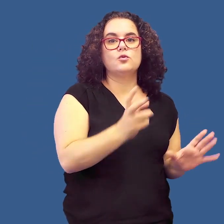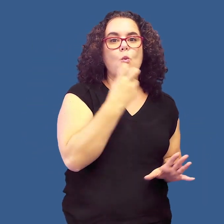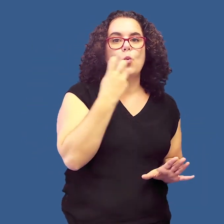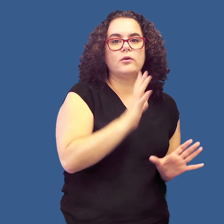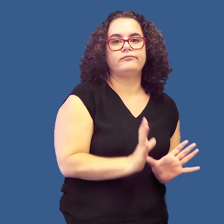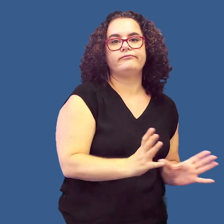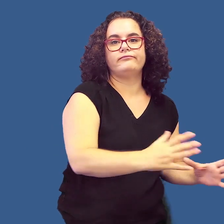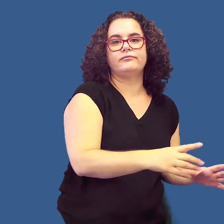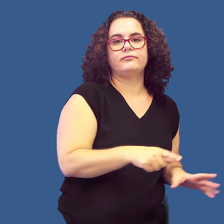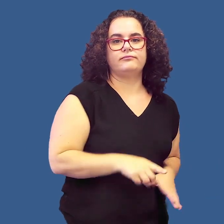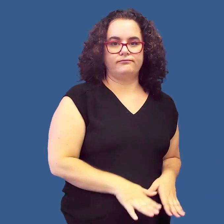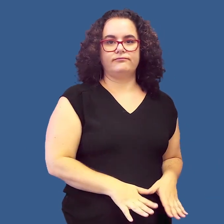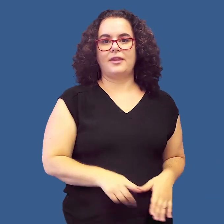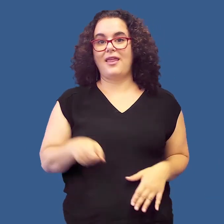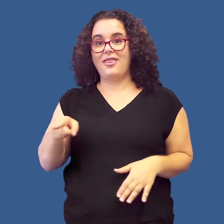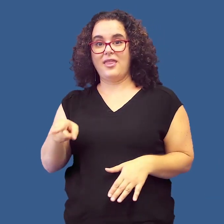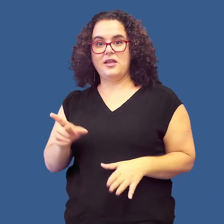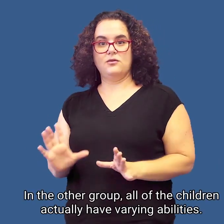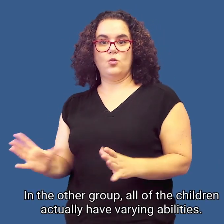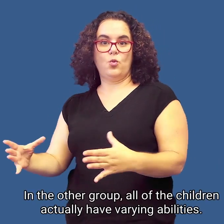all of the children actually have varying abilities.